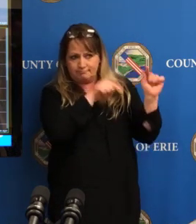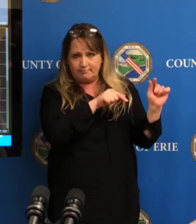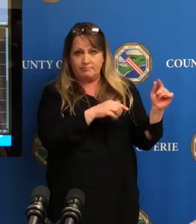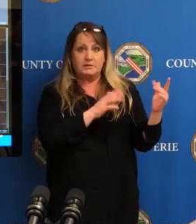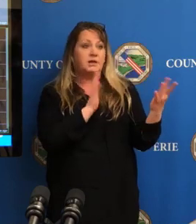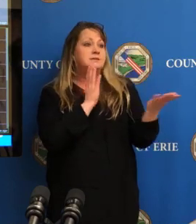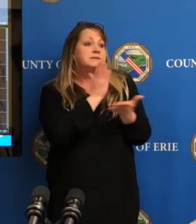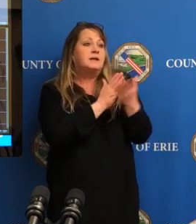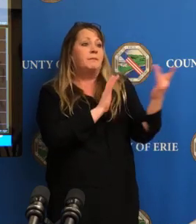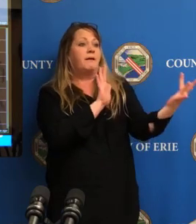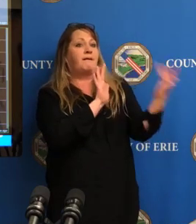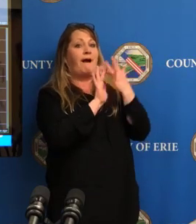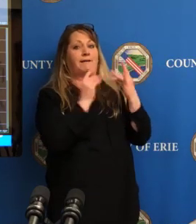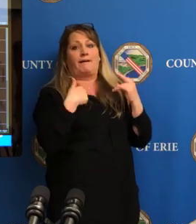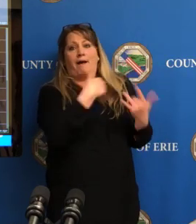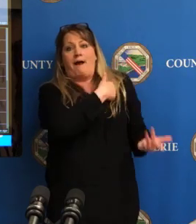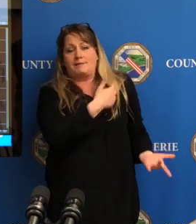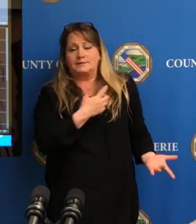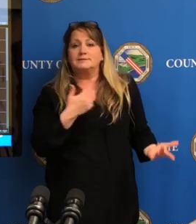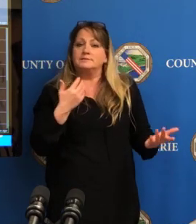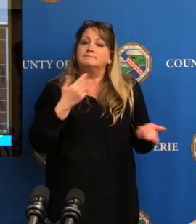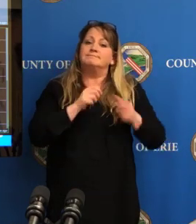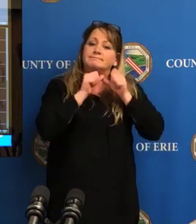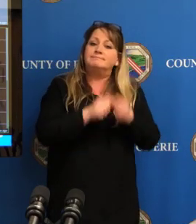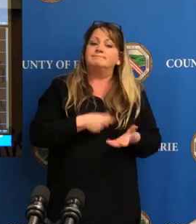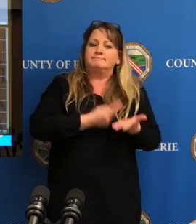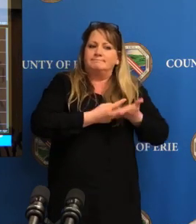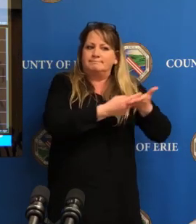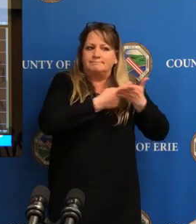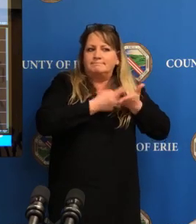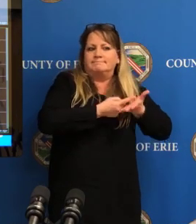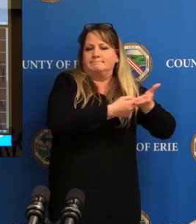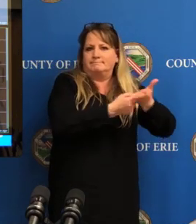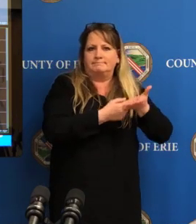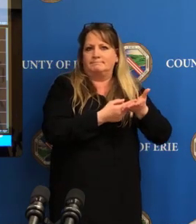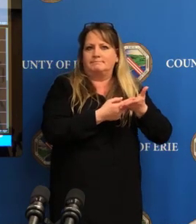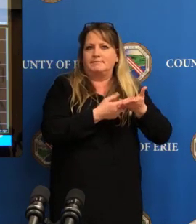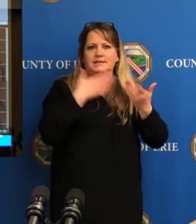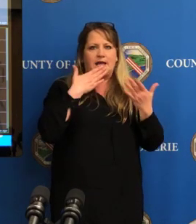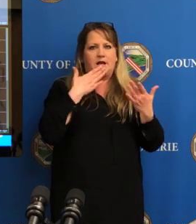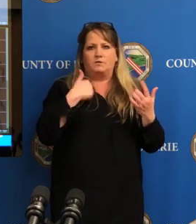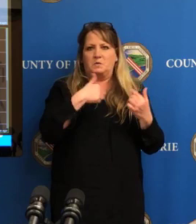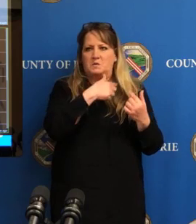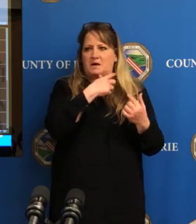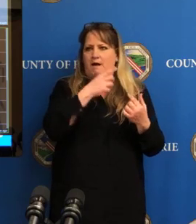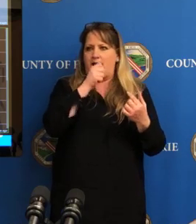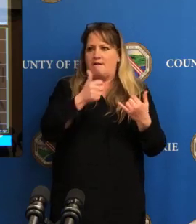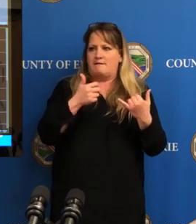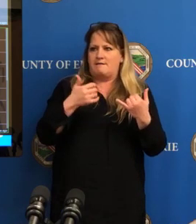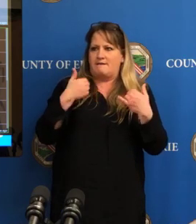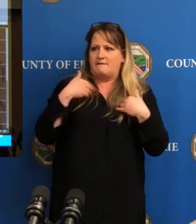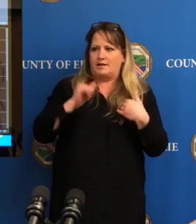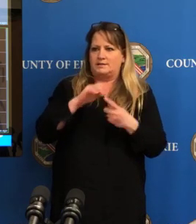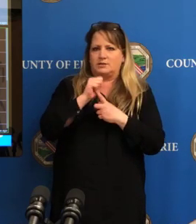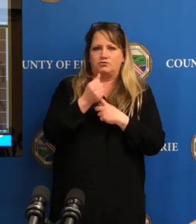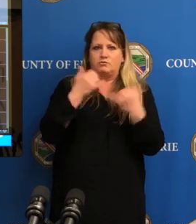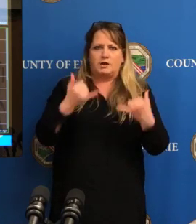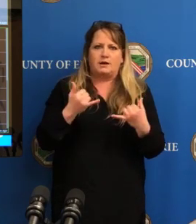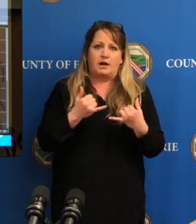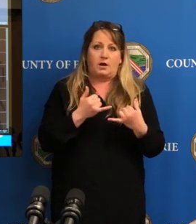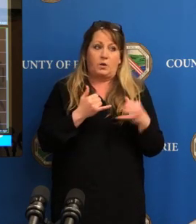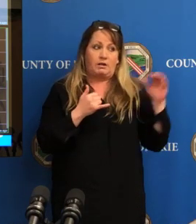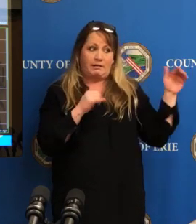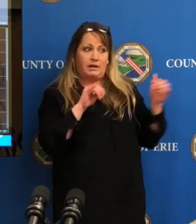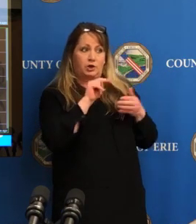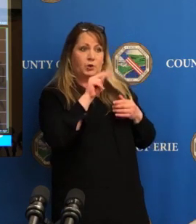us, and we continue to have those discussions. Thankfully, we're not in the situation where we would be, at least it appears New York City could